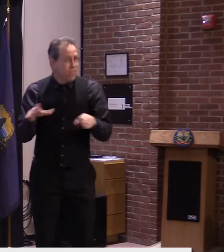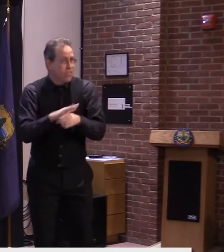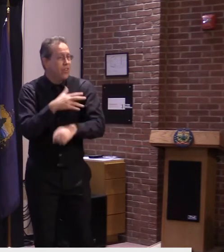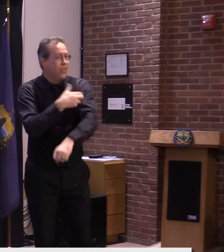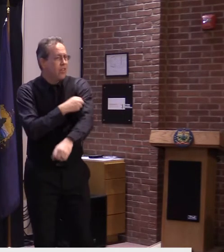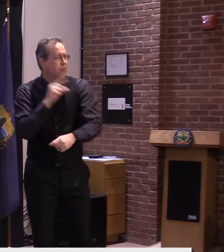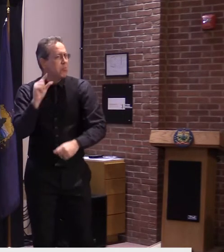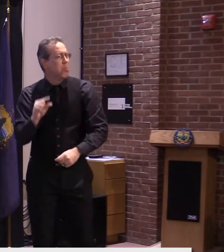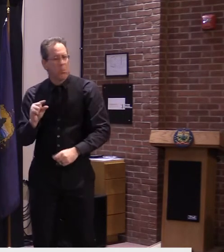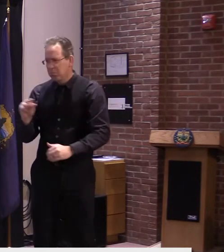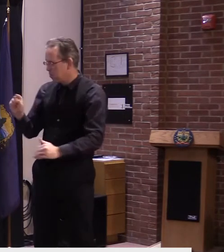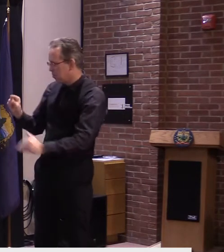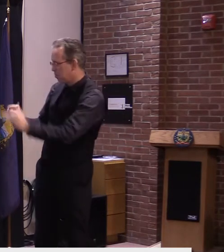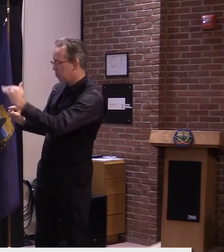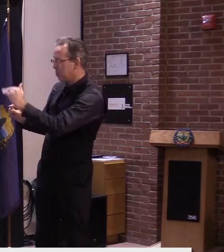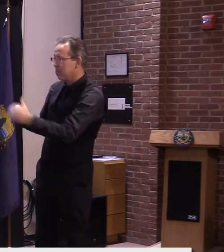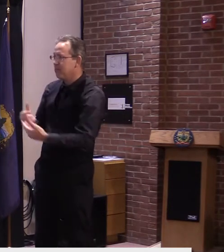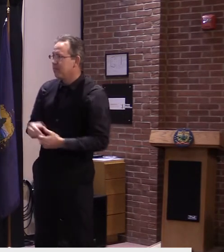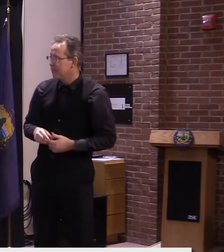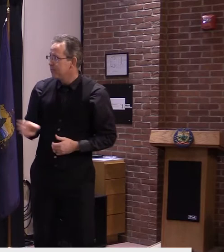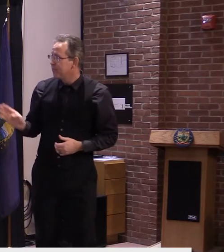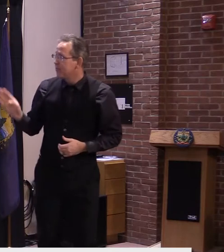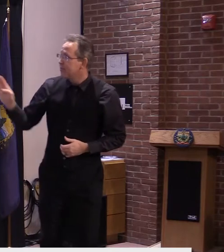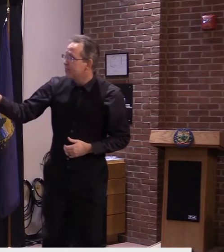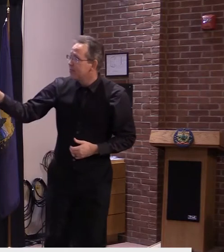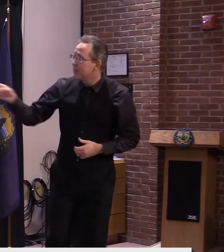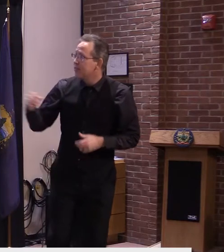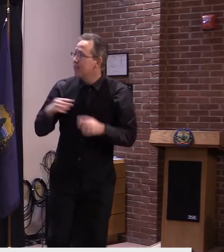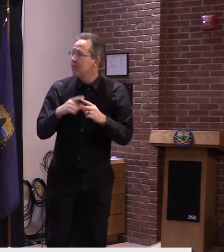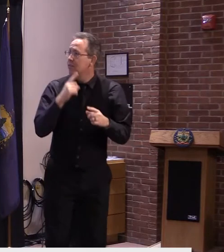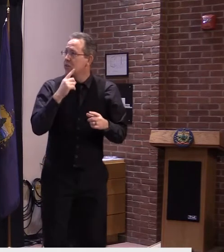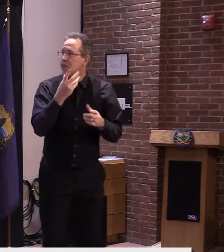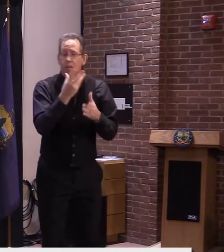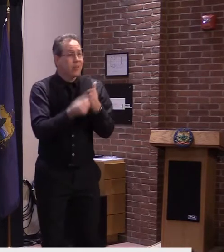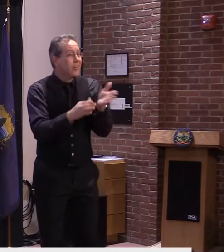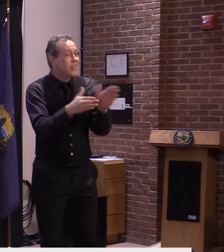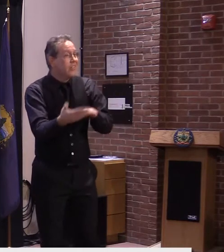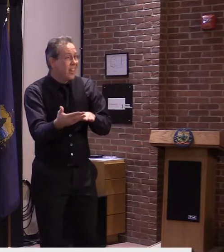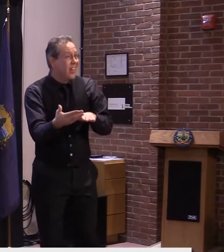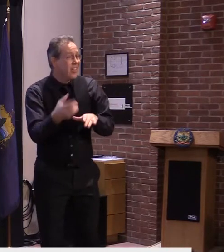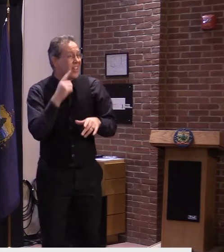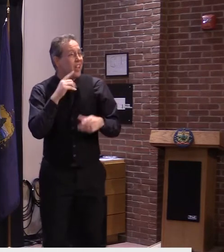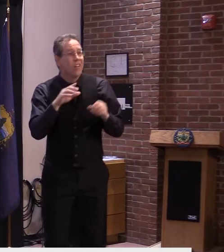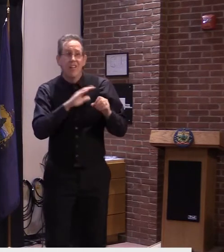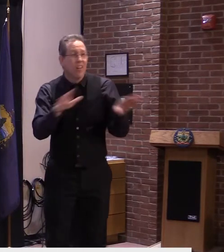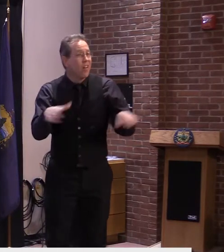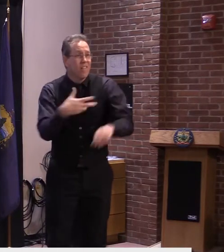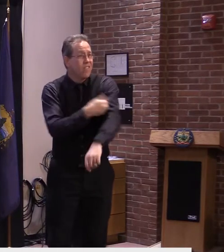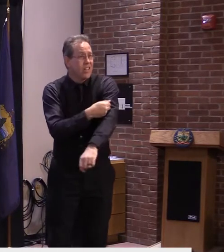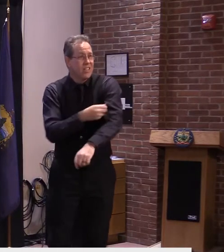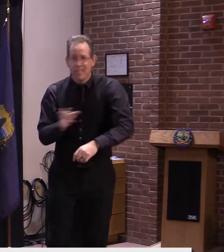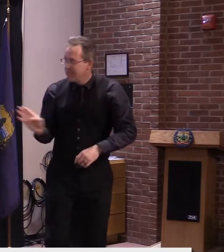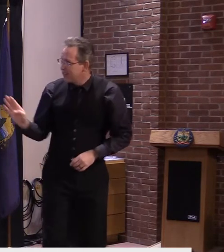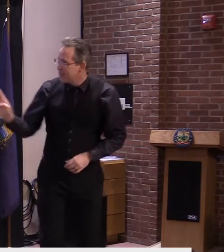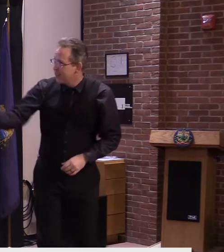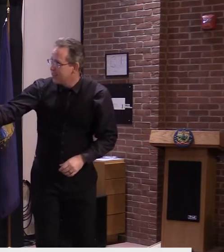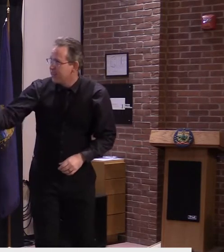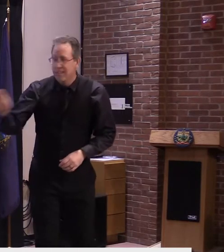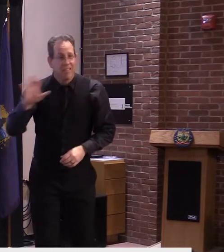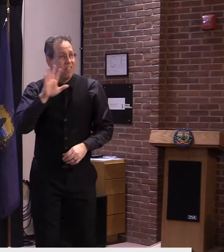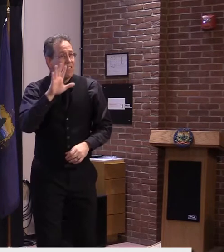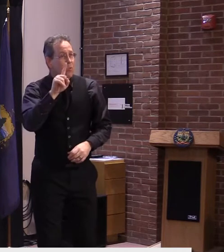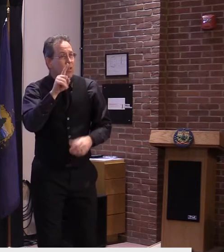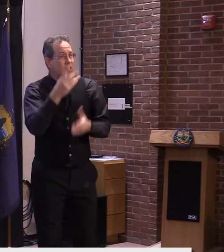stark difference there. And then in terms of fatalities, you see the 10 times difference for those who are not fully vaccinated compared to